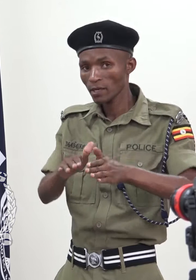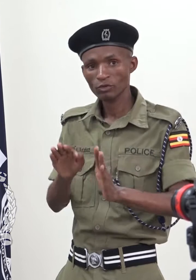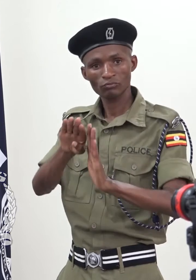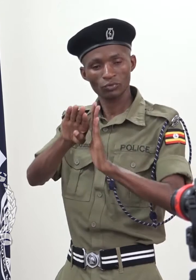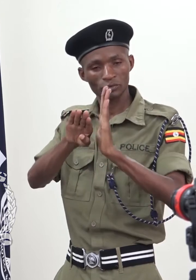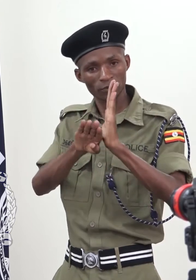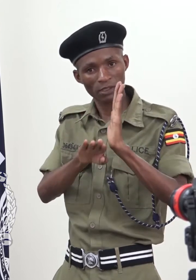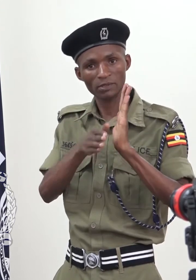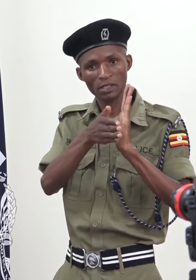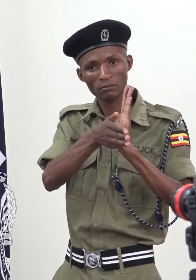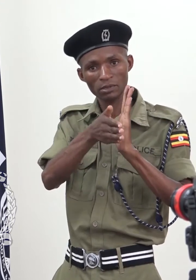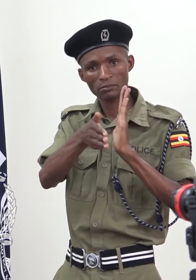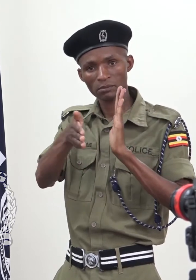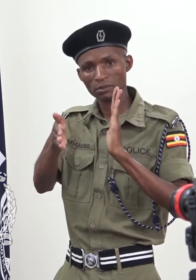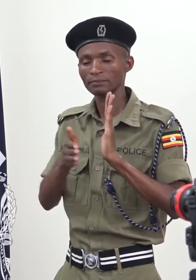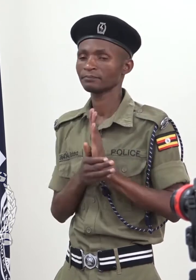place.